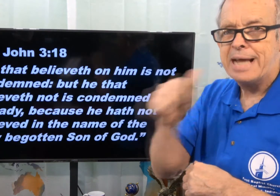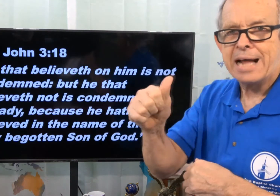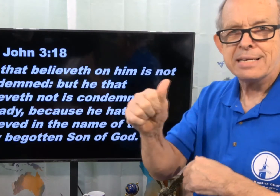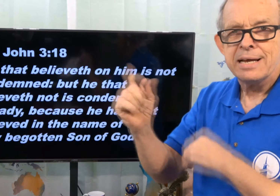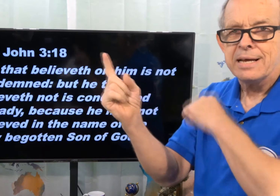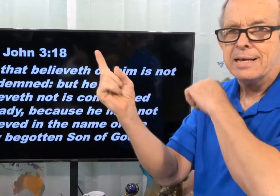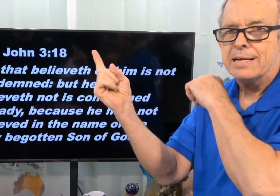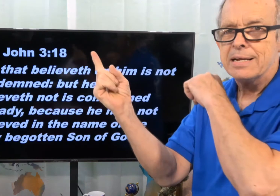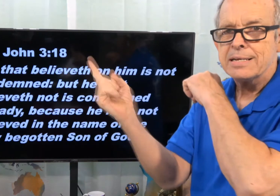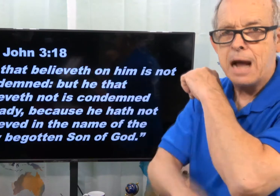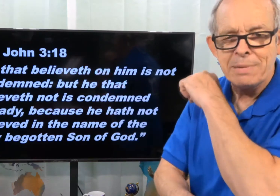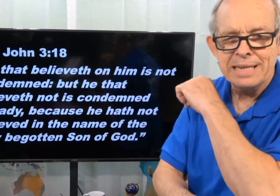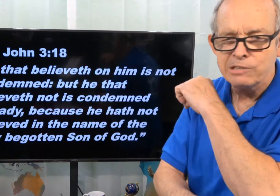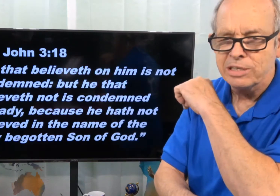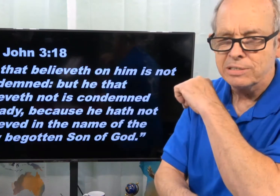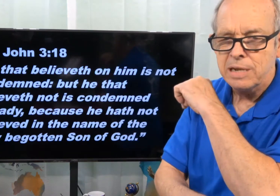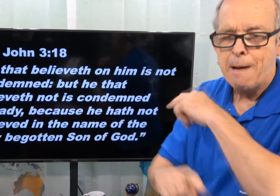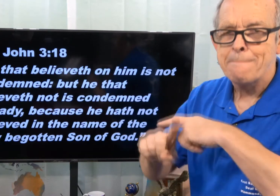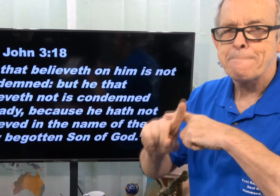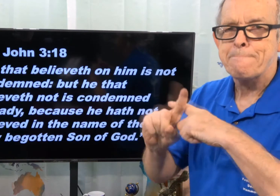not condemnation, but